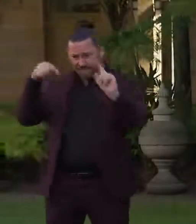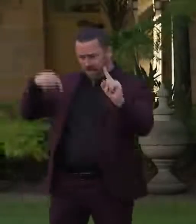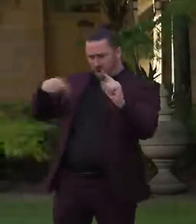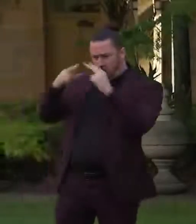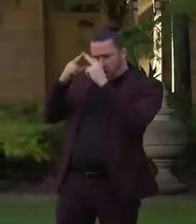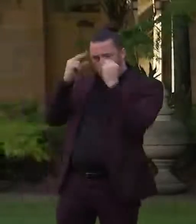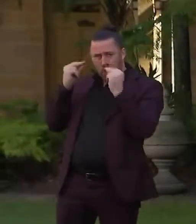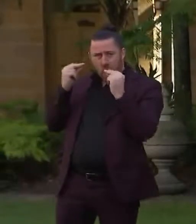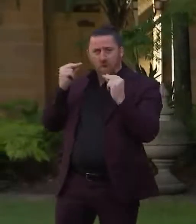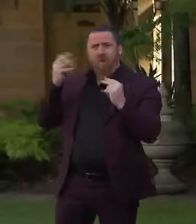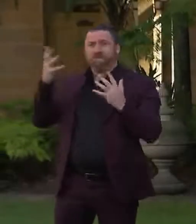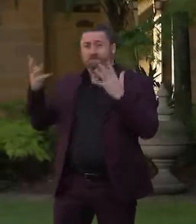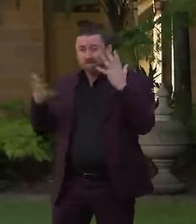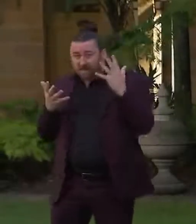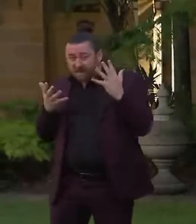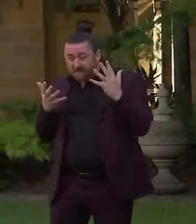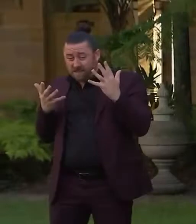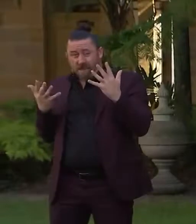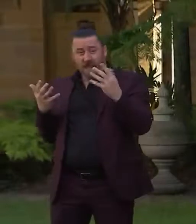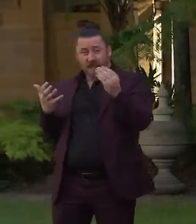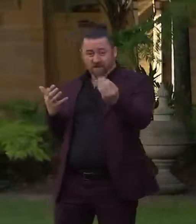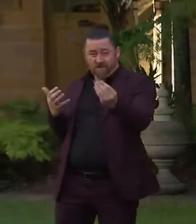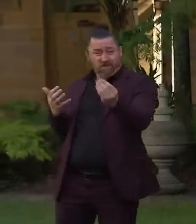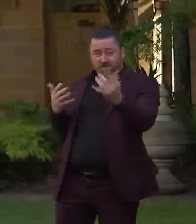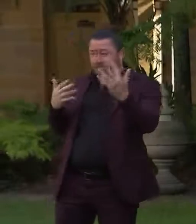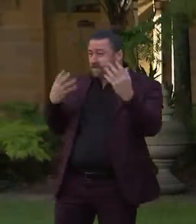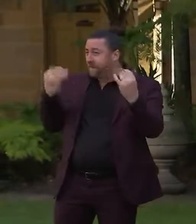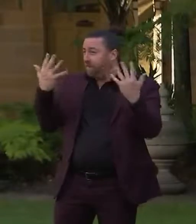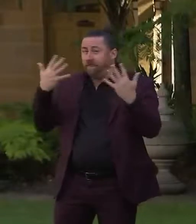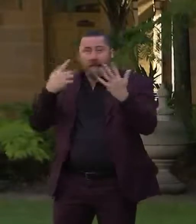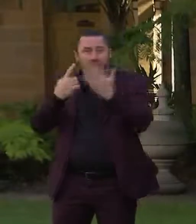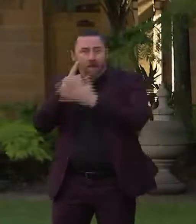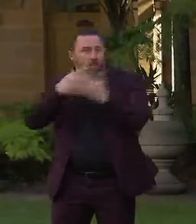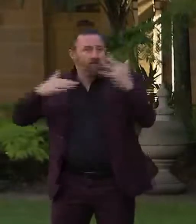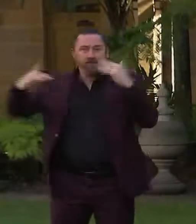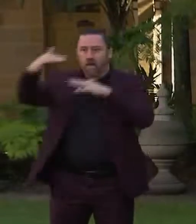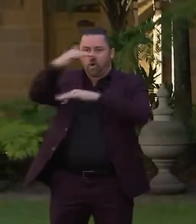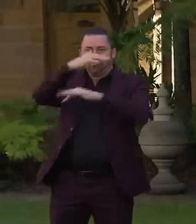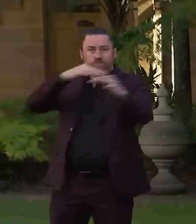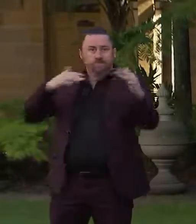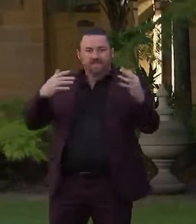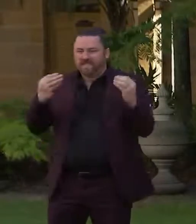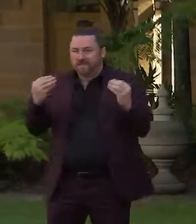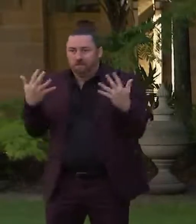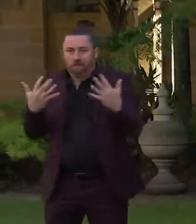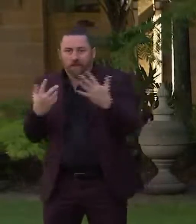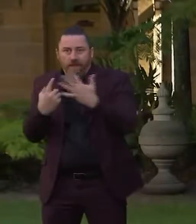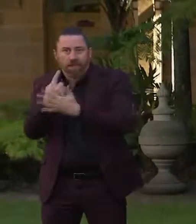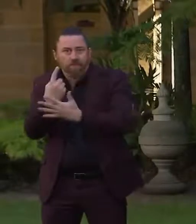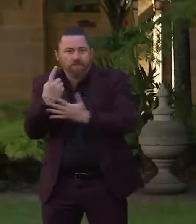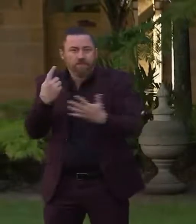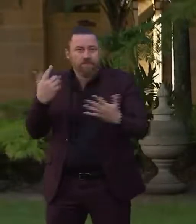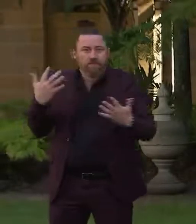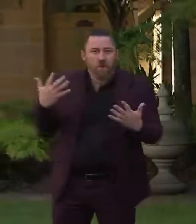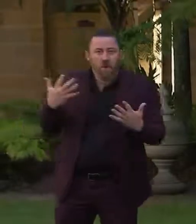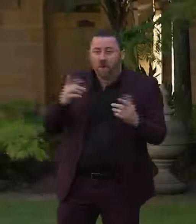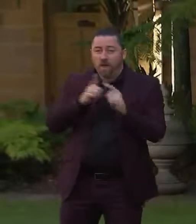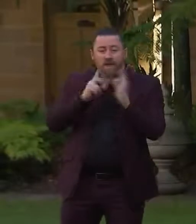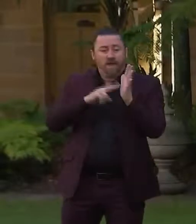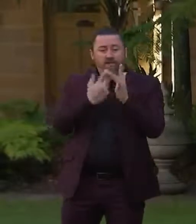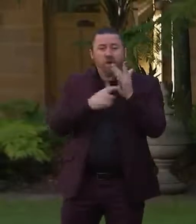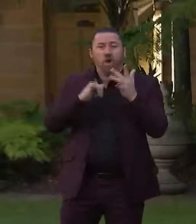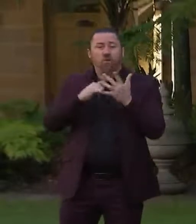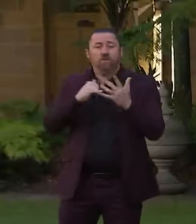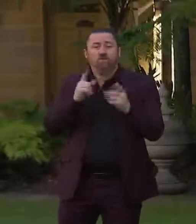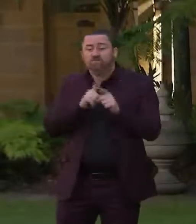means that there is most likely some environmental contamination or some aerosolization of the